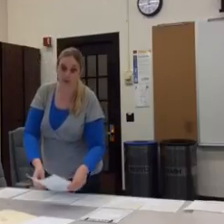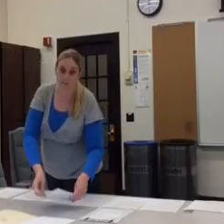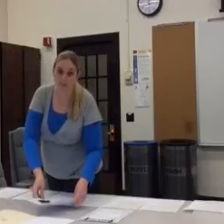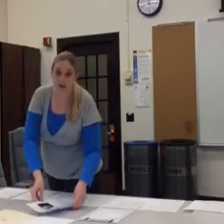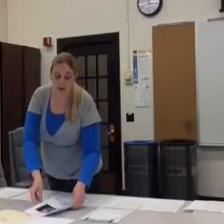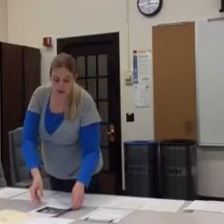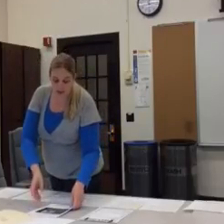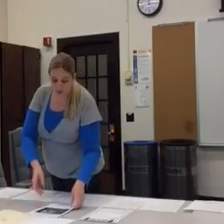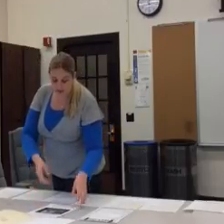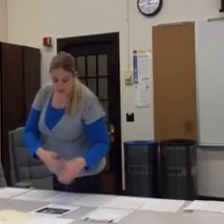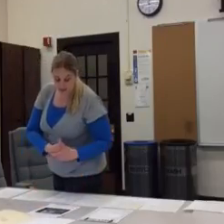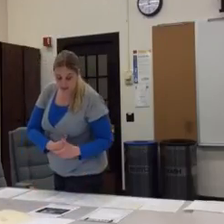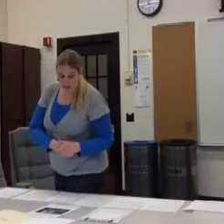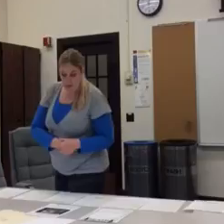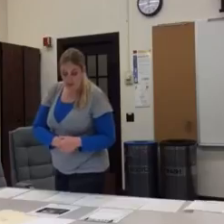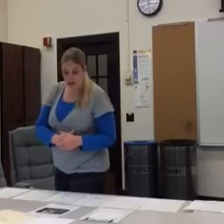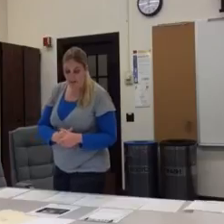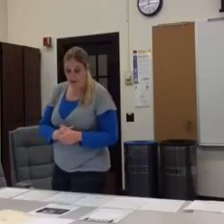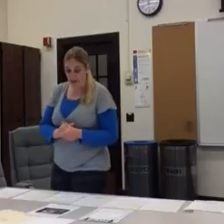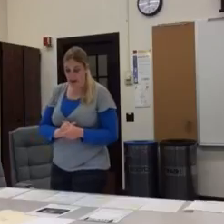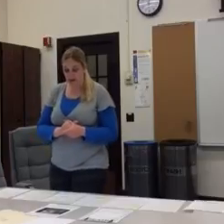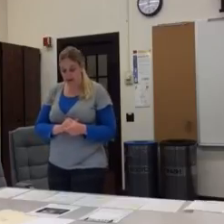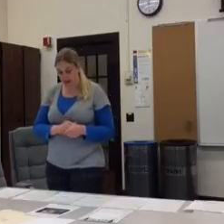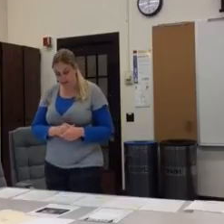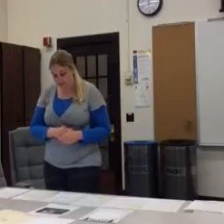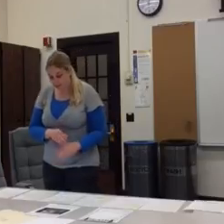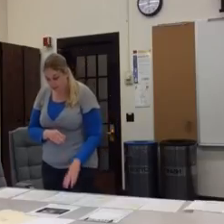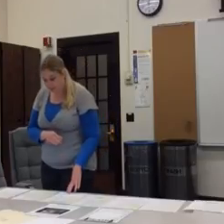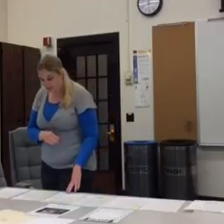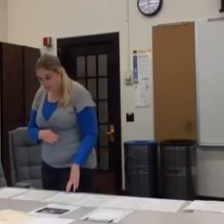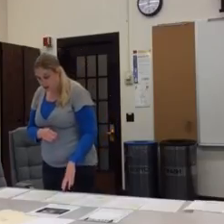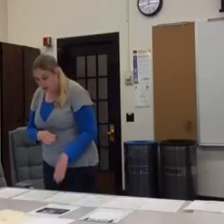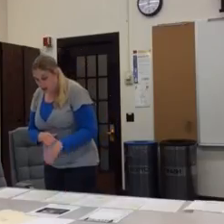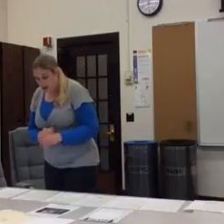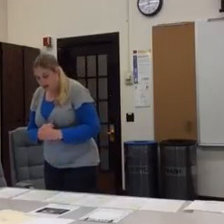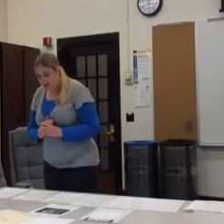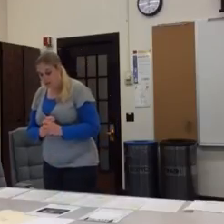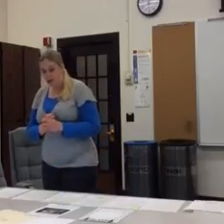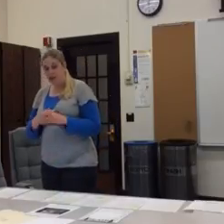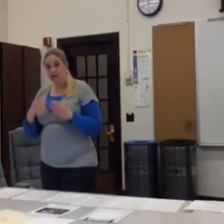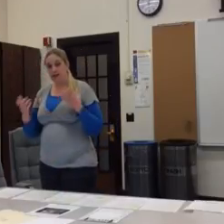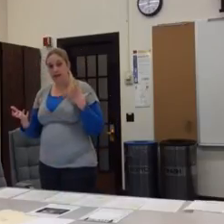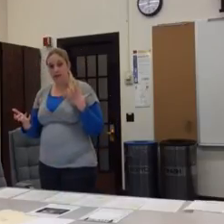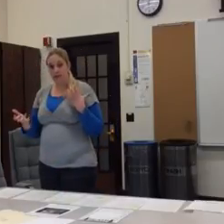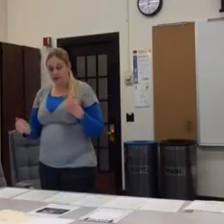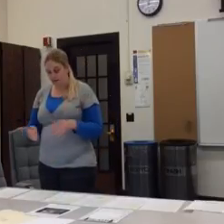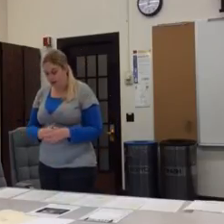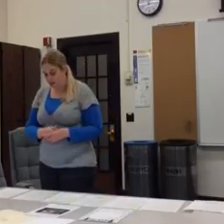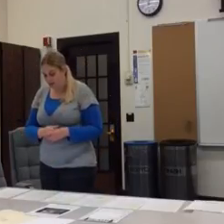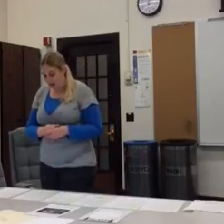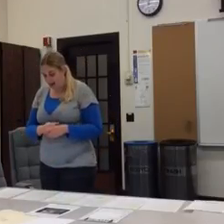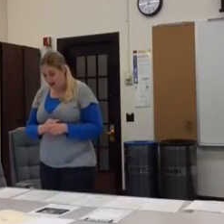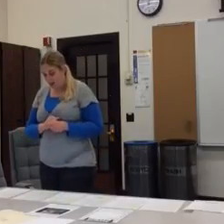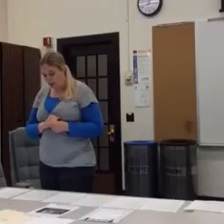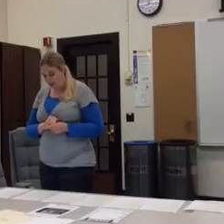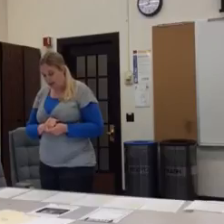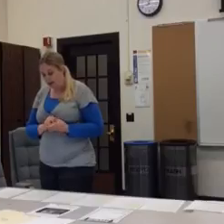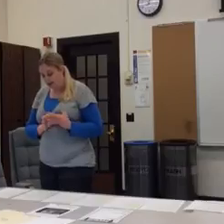what they would like to make for their landscape. Day four is just going to kind of be a fun, it's Friday, a quick make and